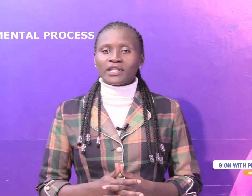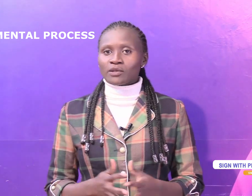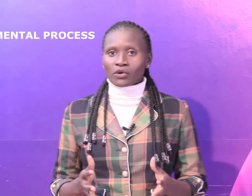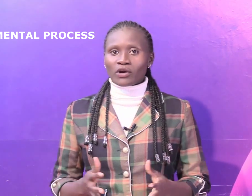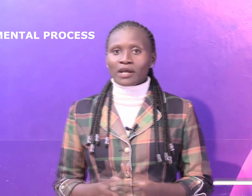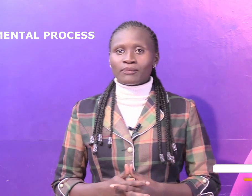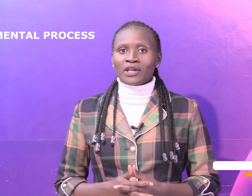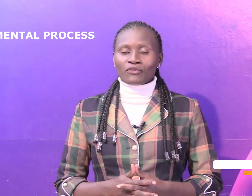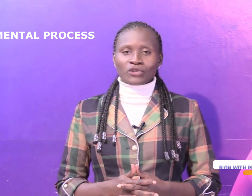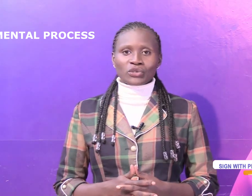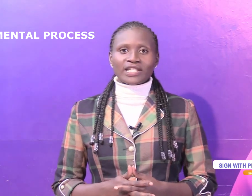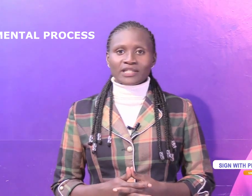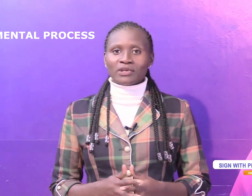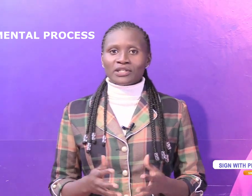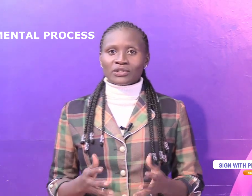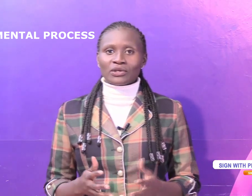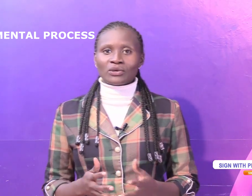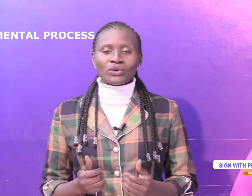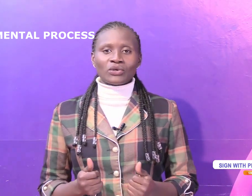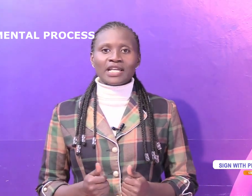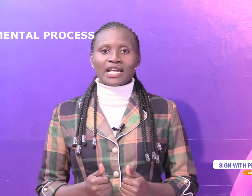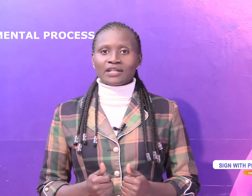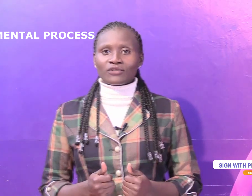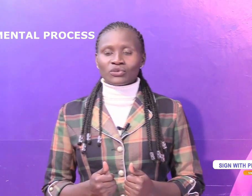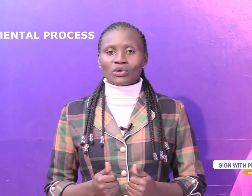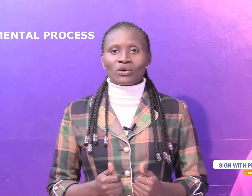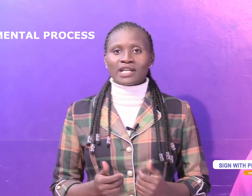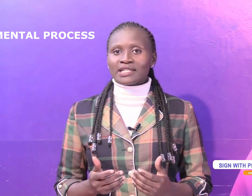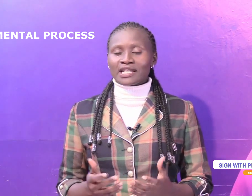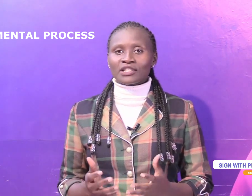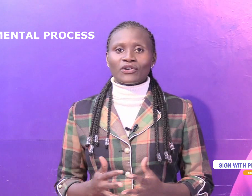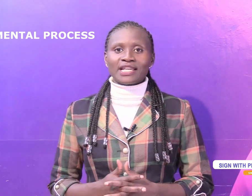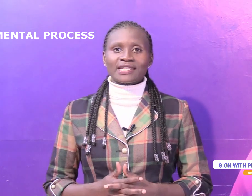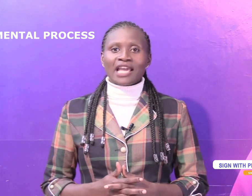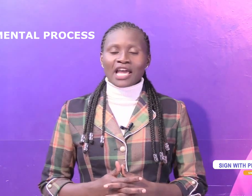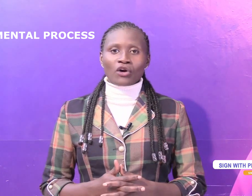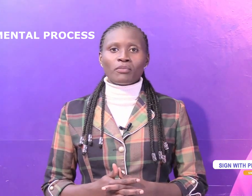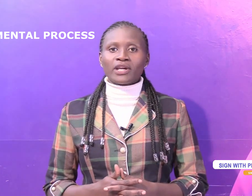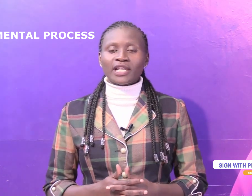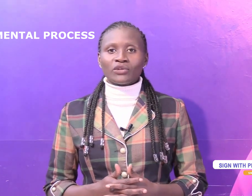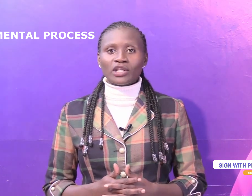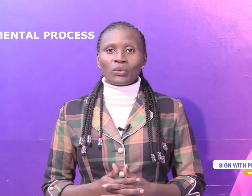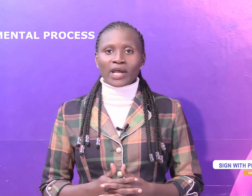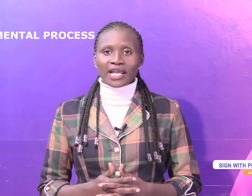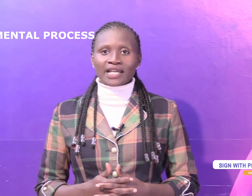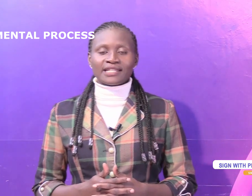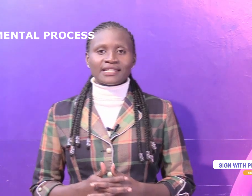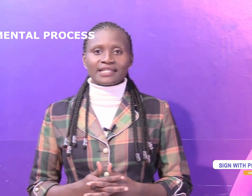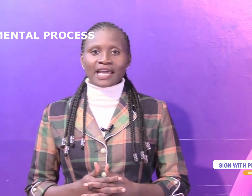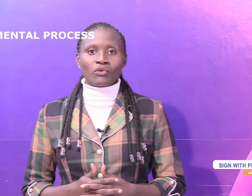program. For sure it has been so good, and for sure God has done it for us. I hope you are really doing well at this time wherever you're